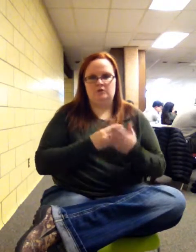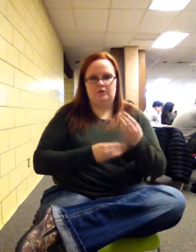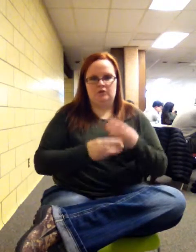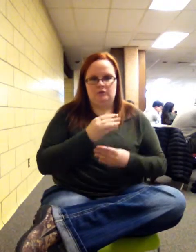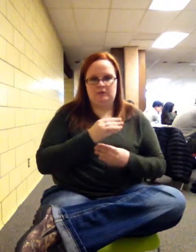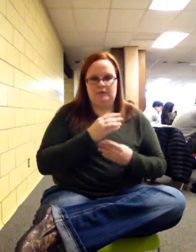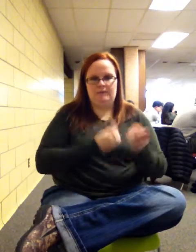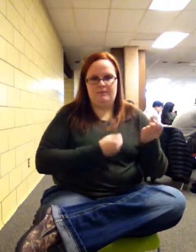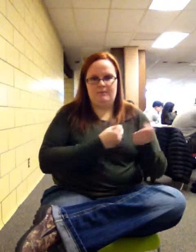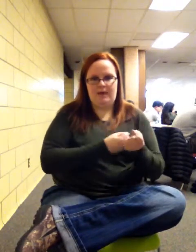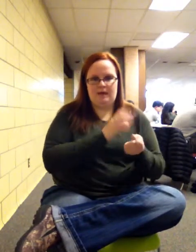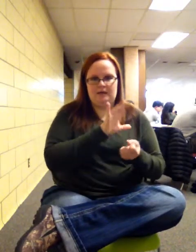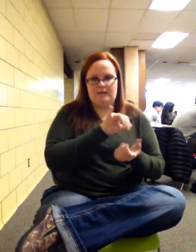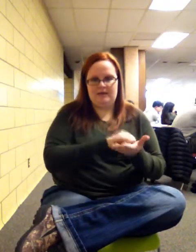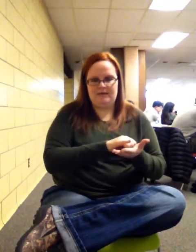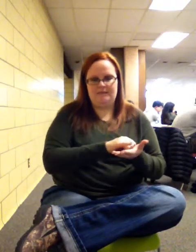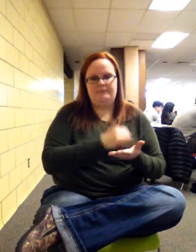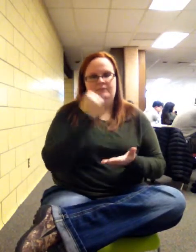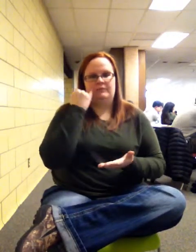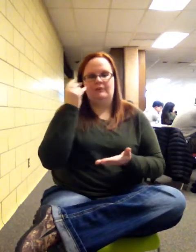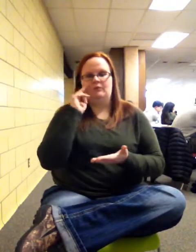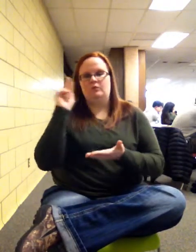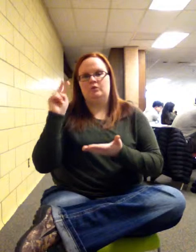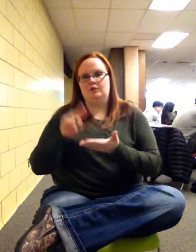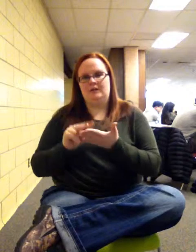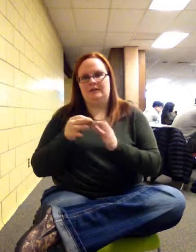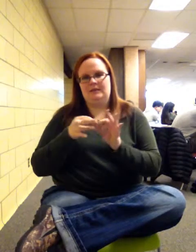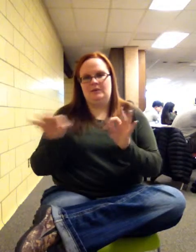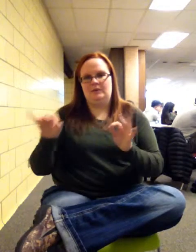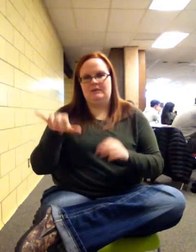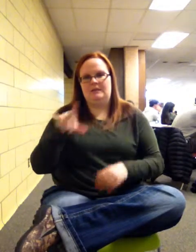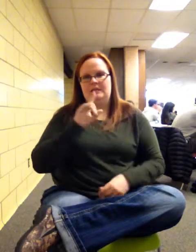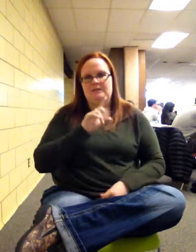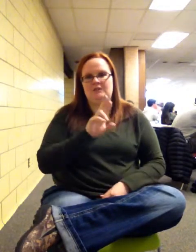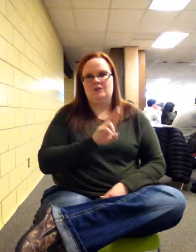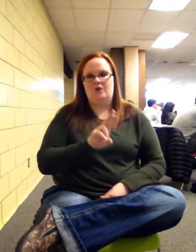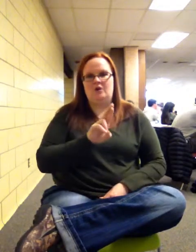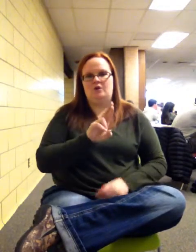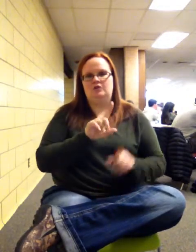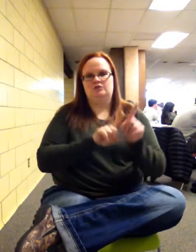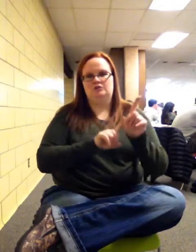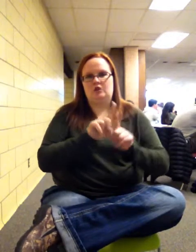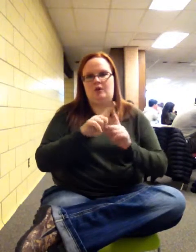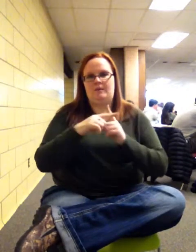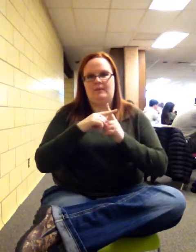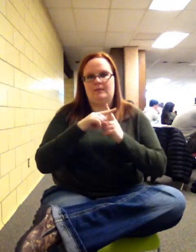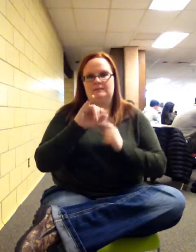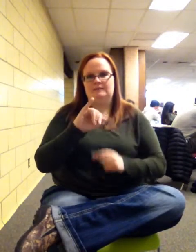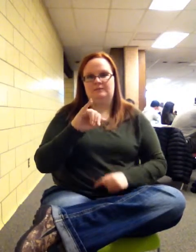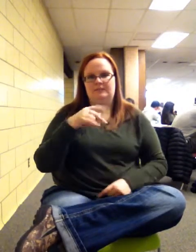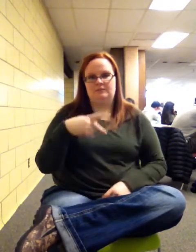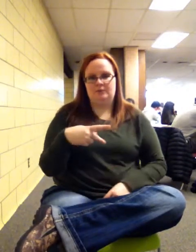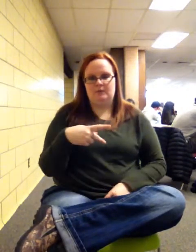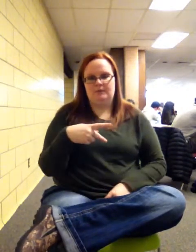U.S. Treasury. So if you look at our equation, that's R star plus inflation premium